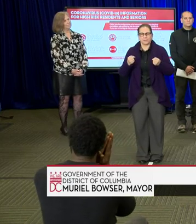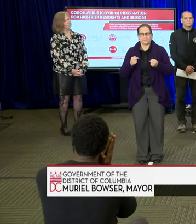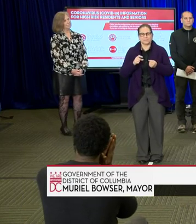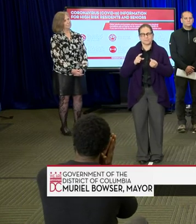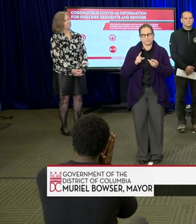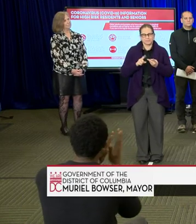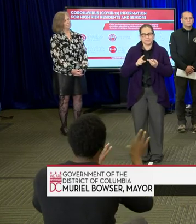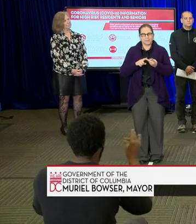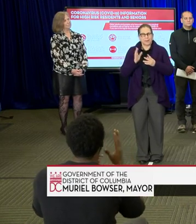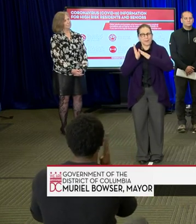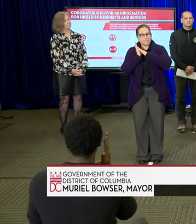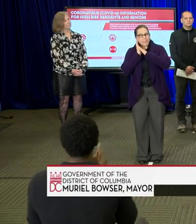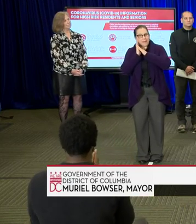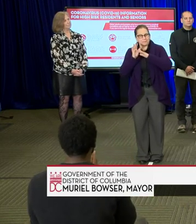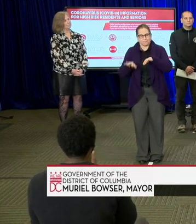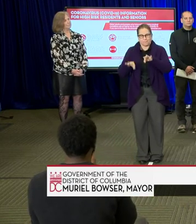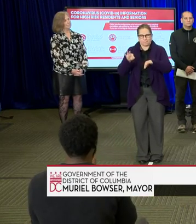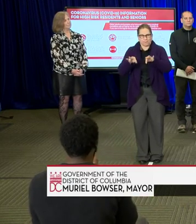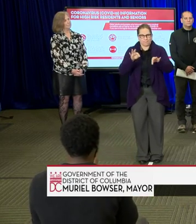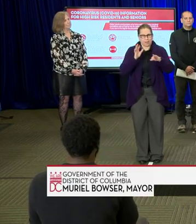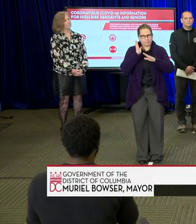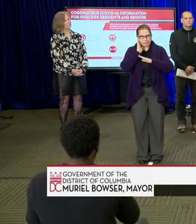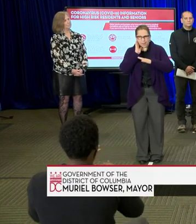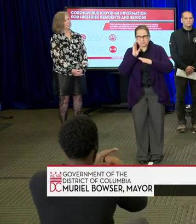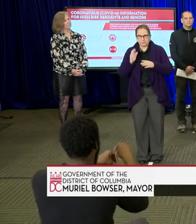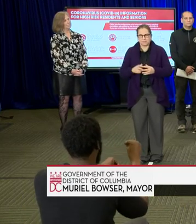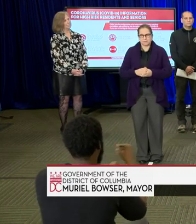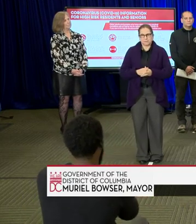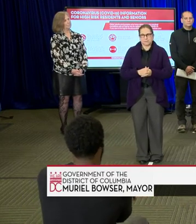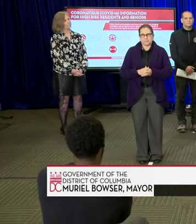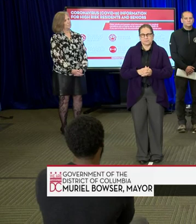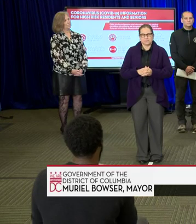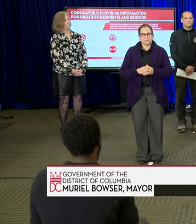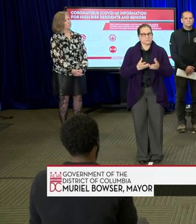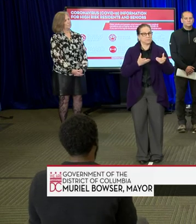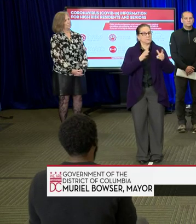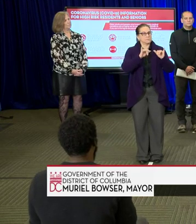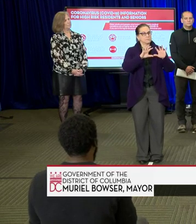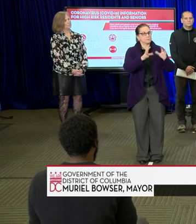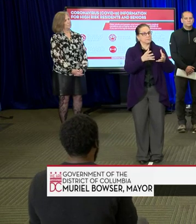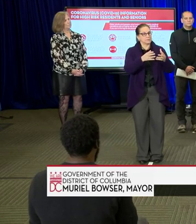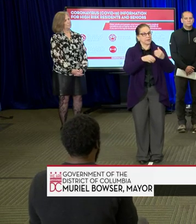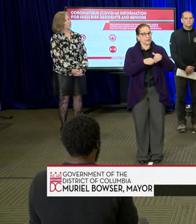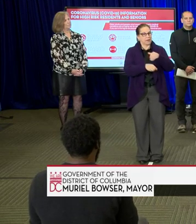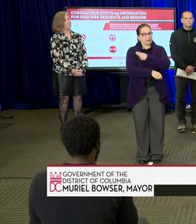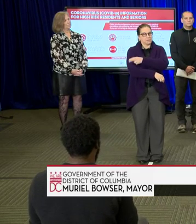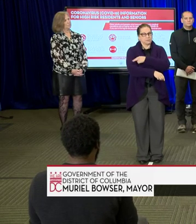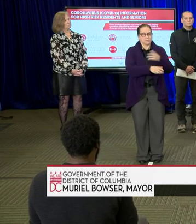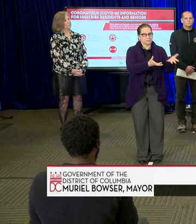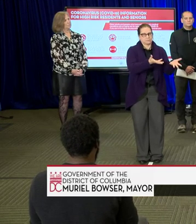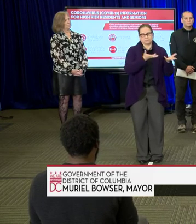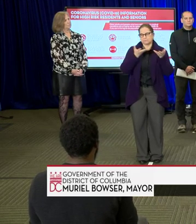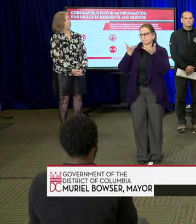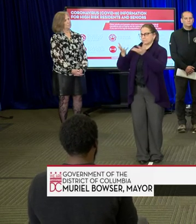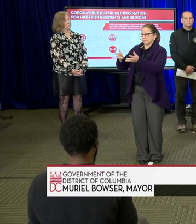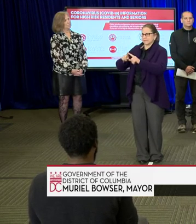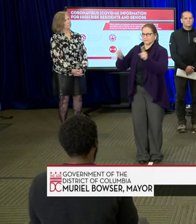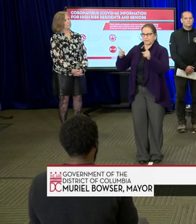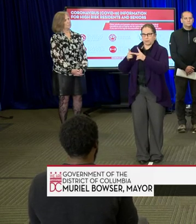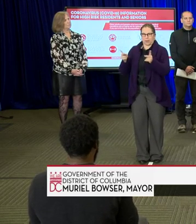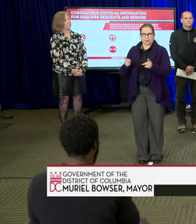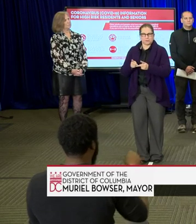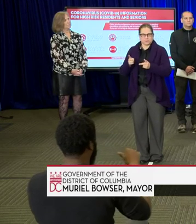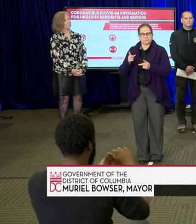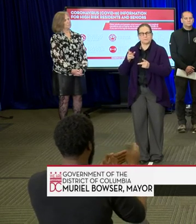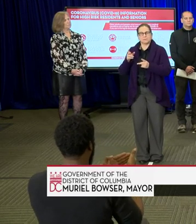space outside of our local hospitals to prepare for any surge in demand. Over the weekend, I also